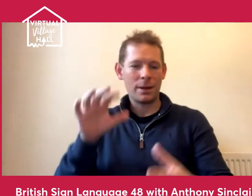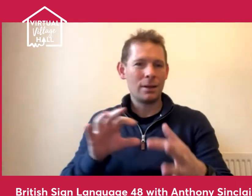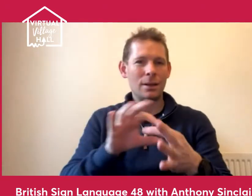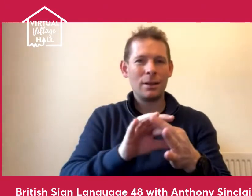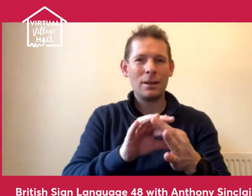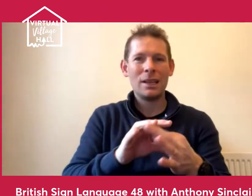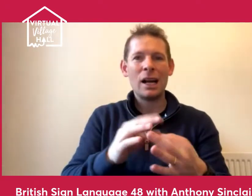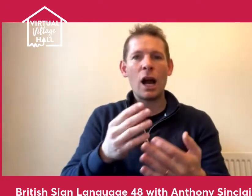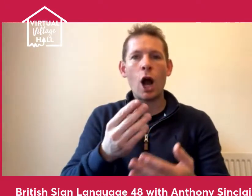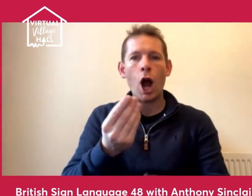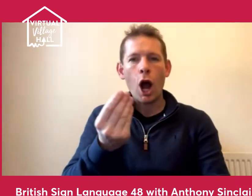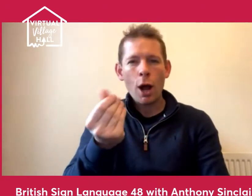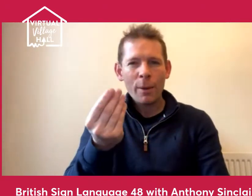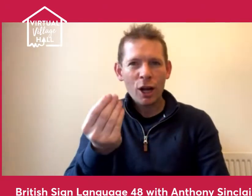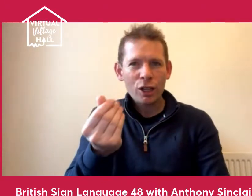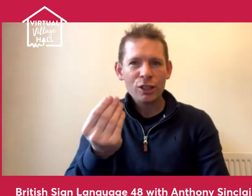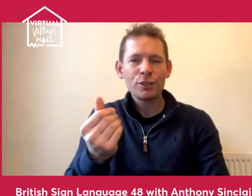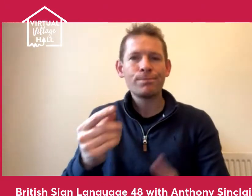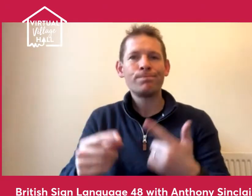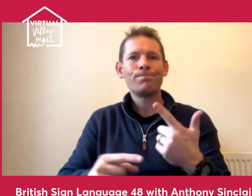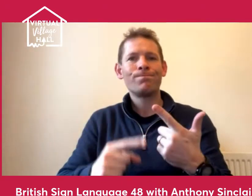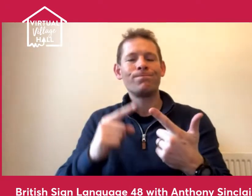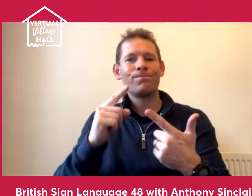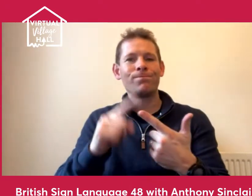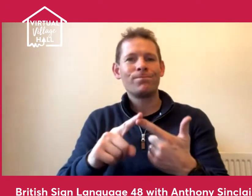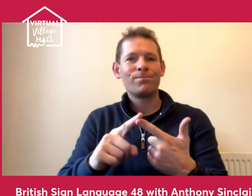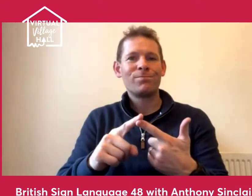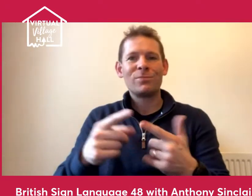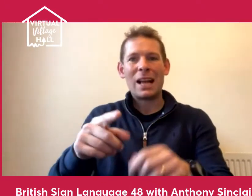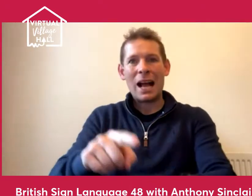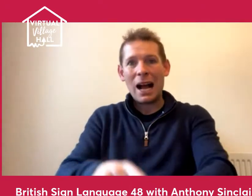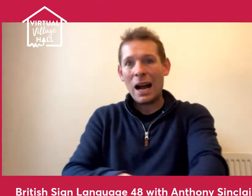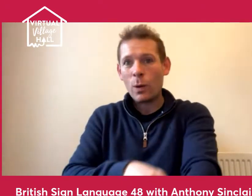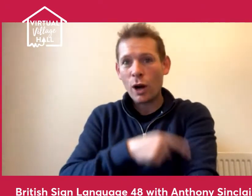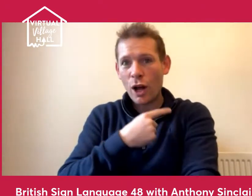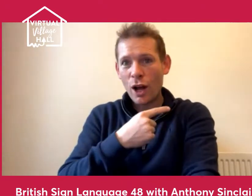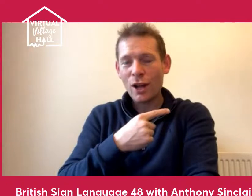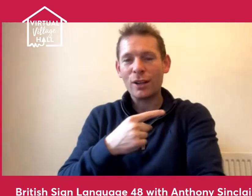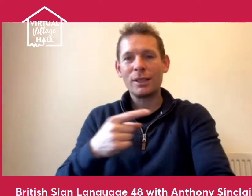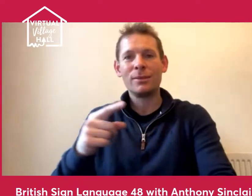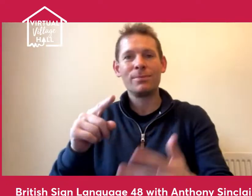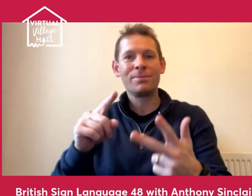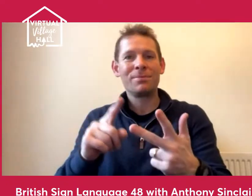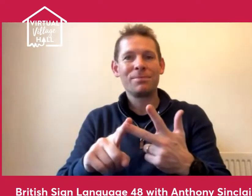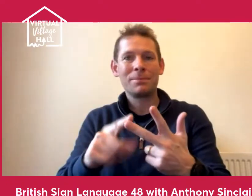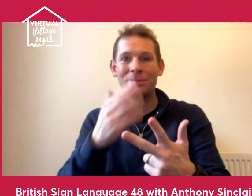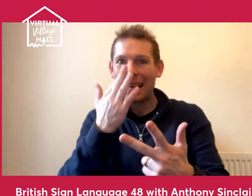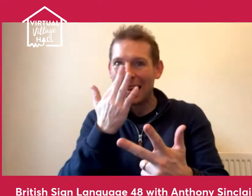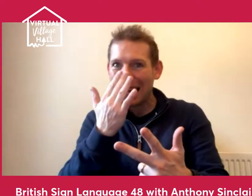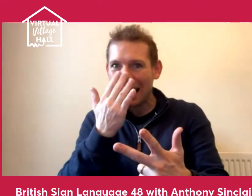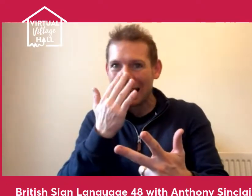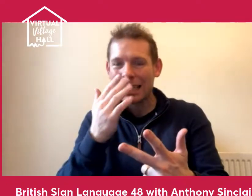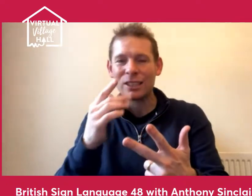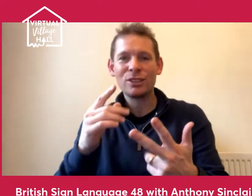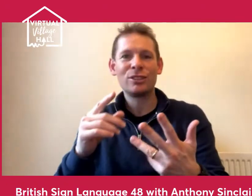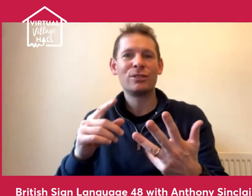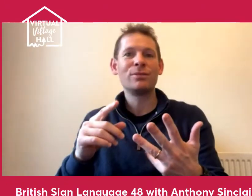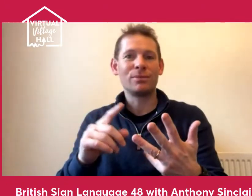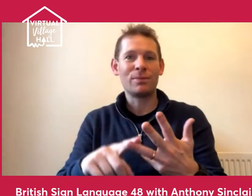numbers, and we will link that to how much things cost, how long things take, what